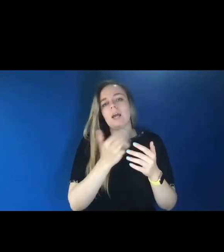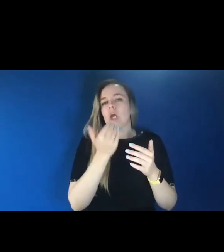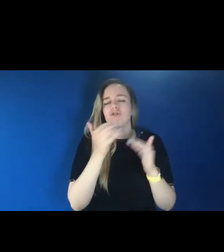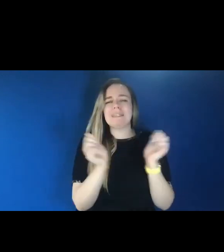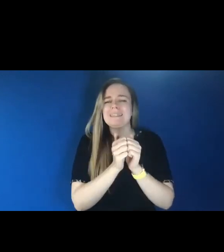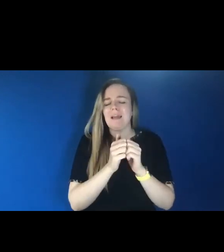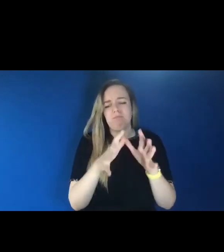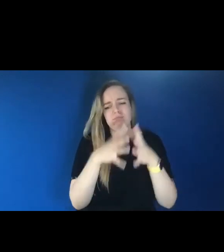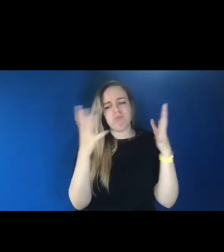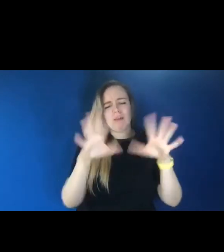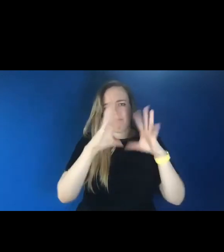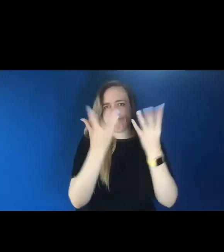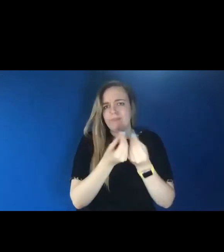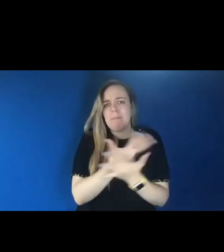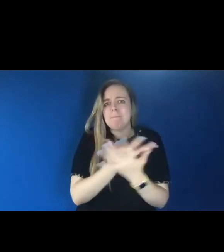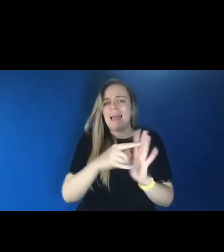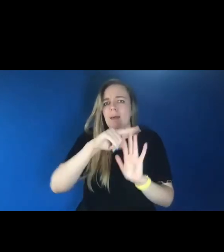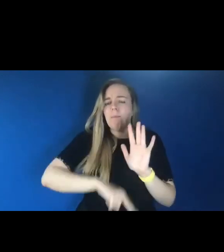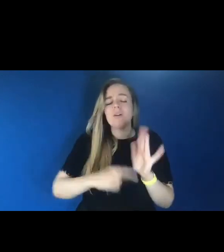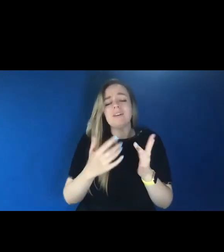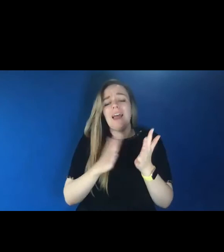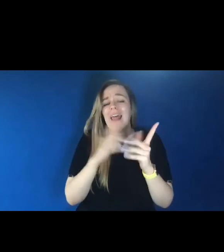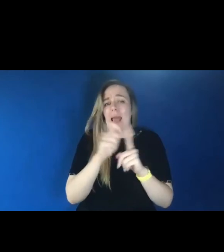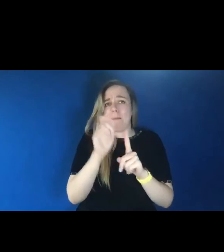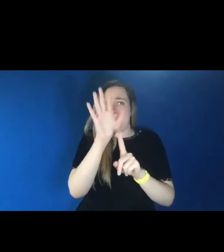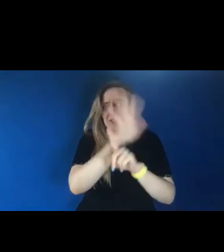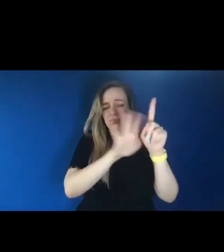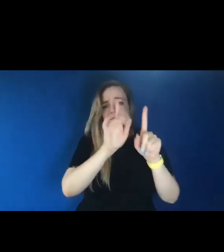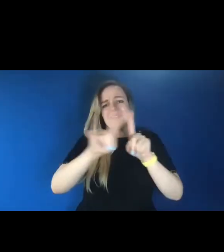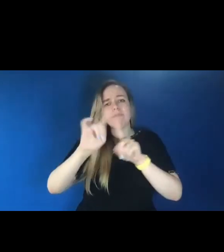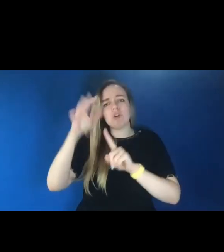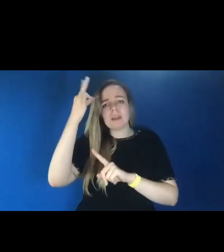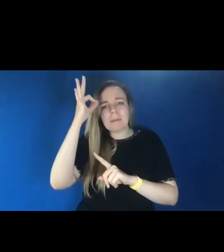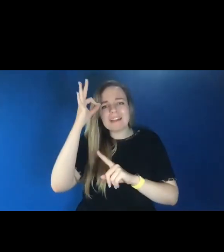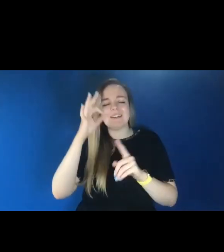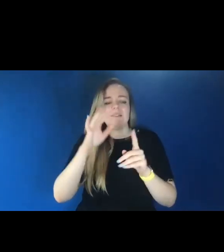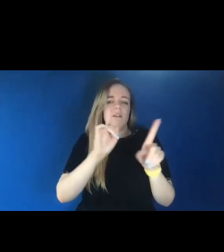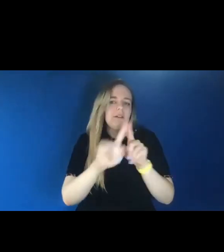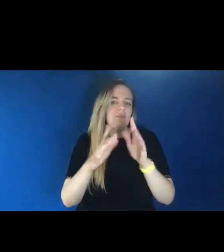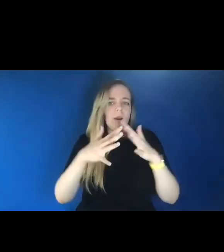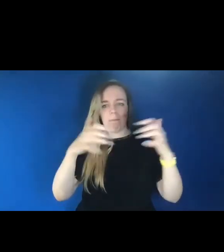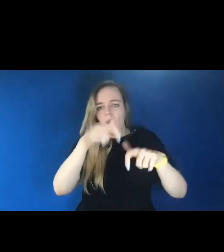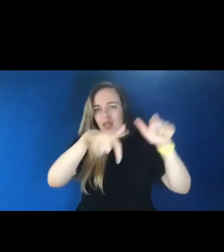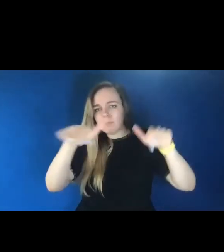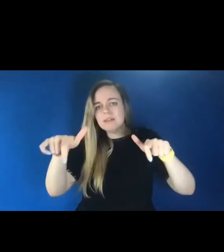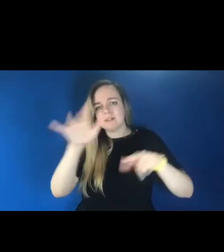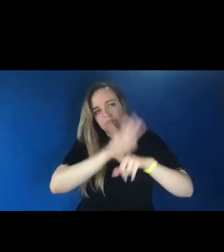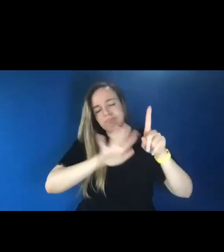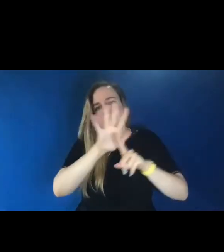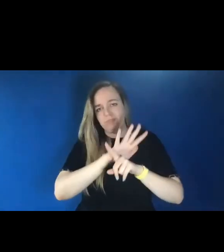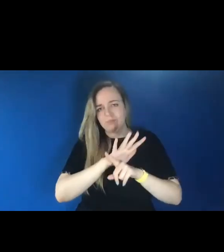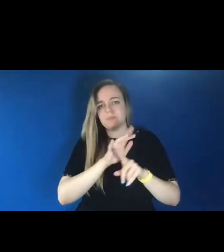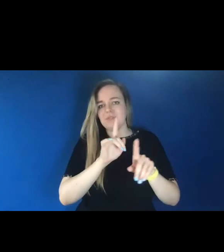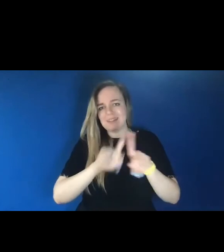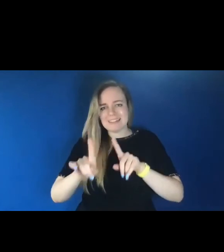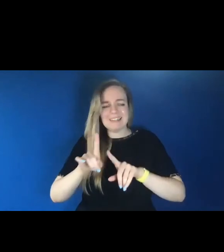encompasses many, many policies, and actually MPs across different committees and across different, you know, parliamentarians across different